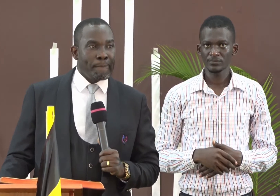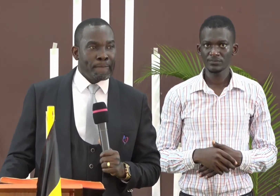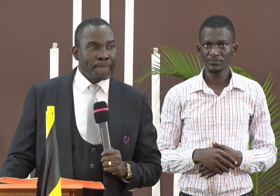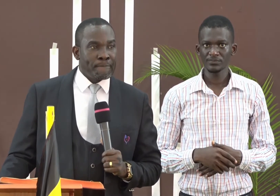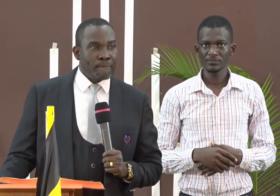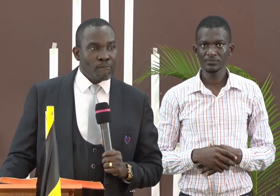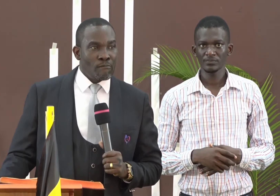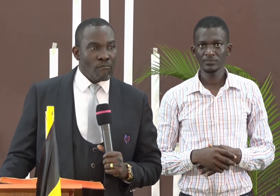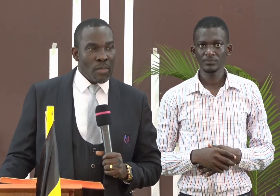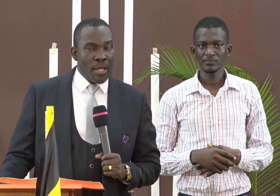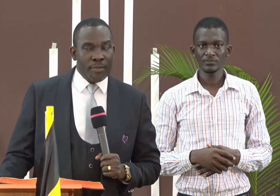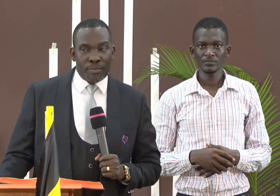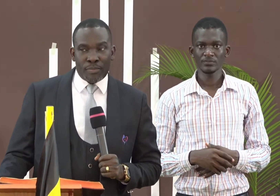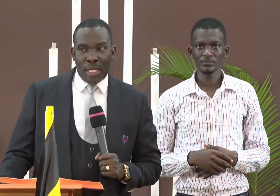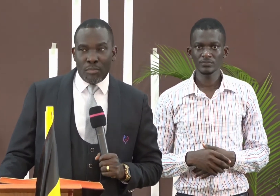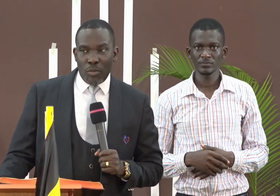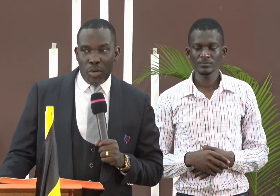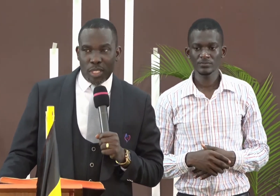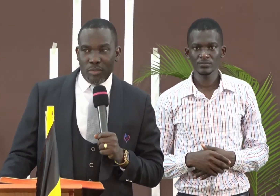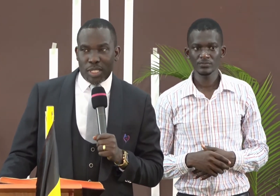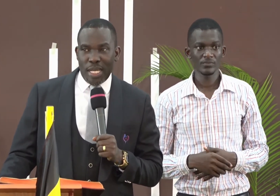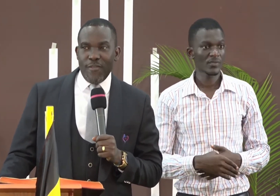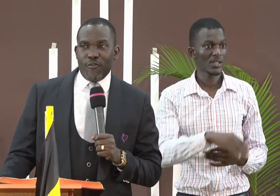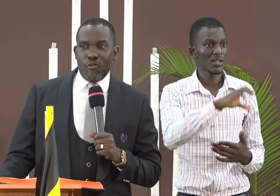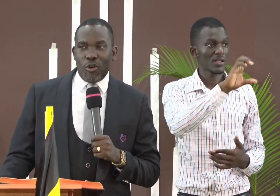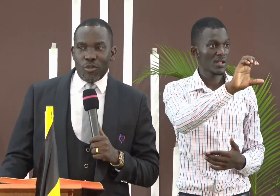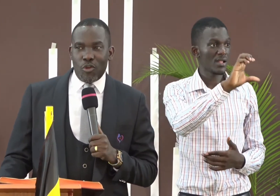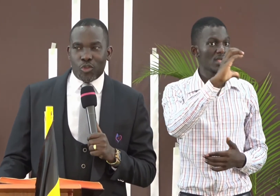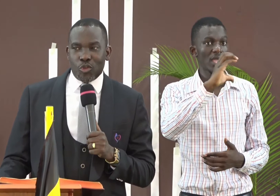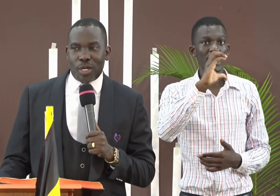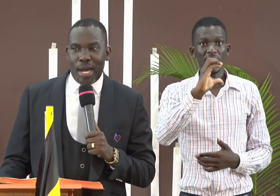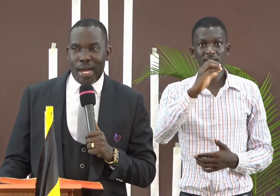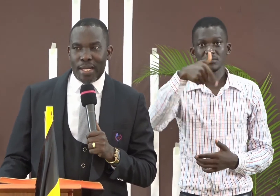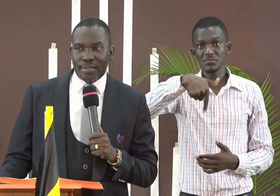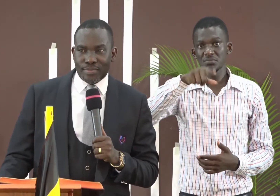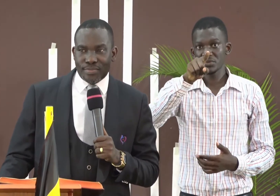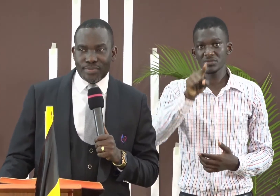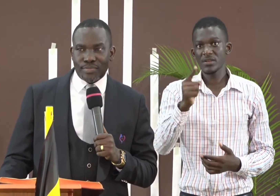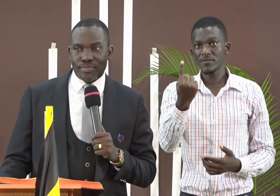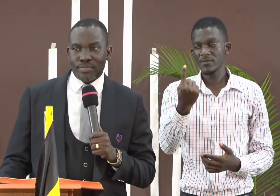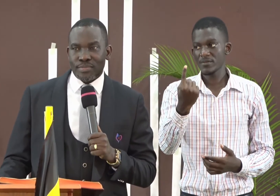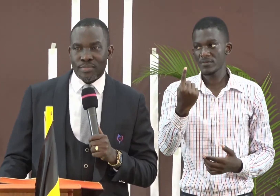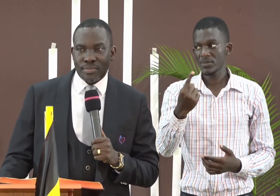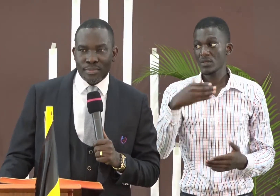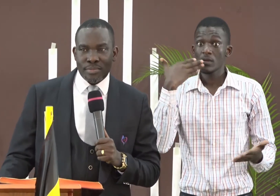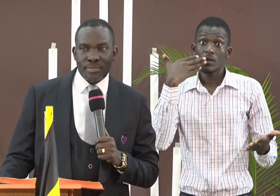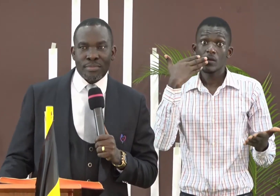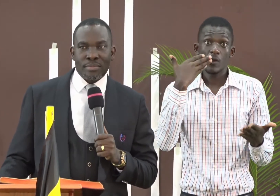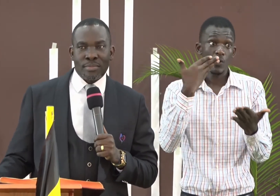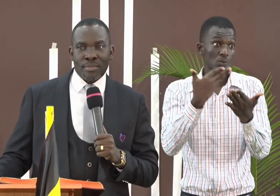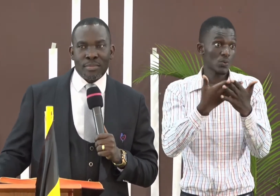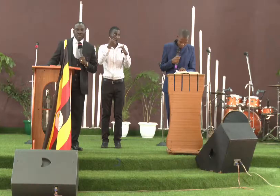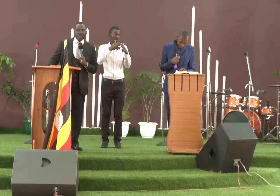does the Bible esteem of these two days. Mubuulizi musanvu olunya olusooka. Erinnya eddungi lisinga